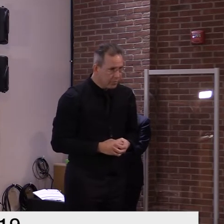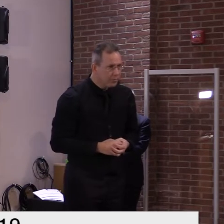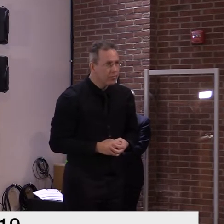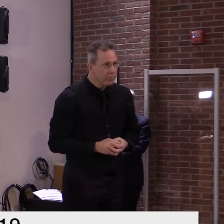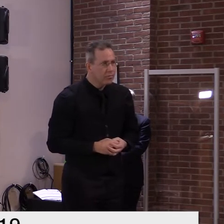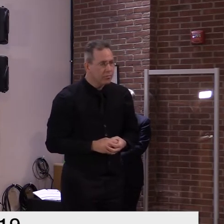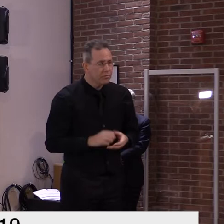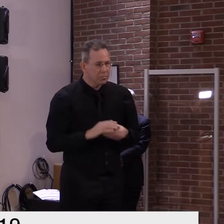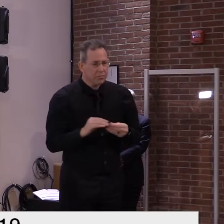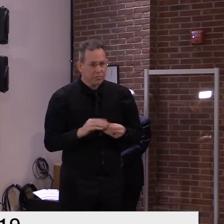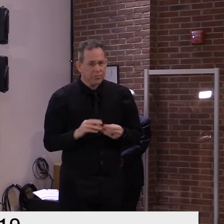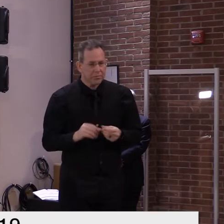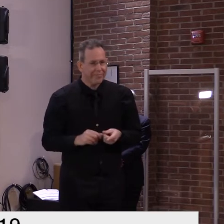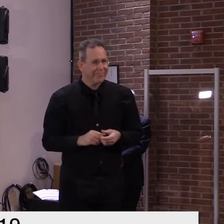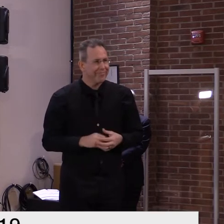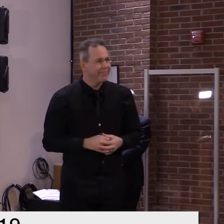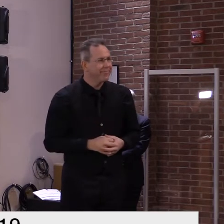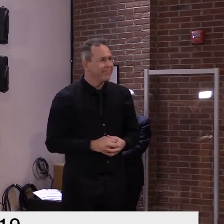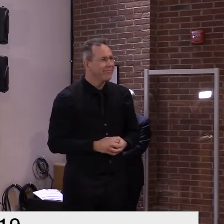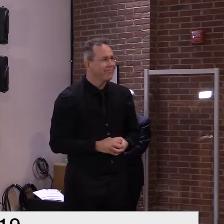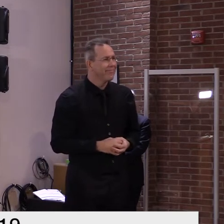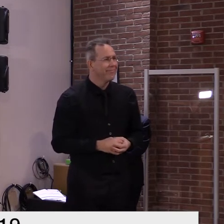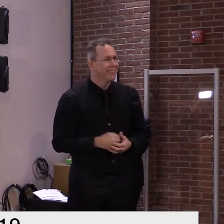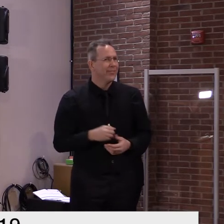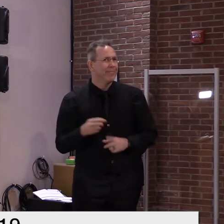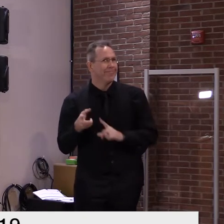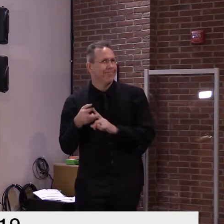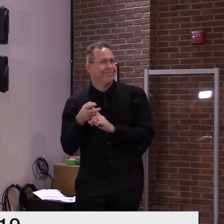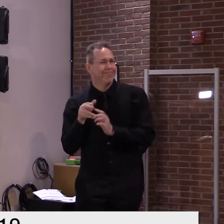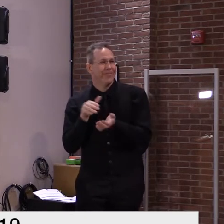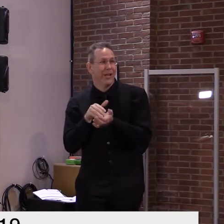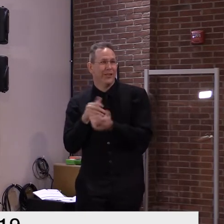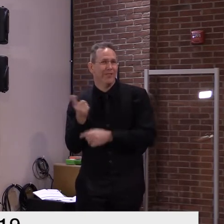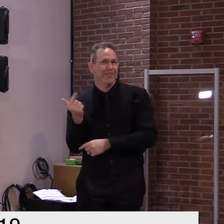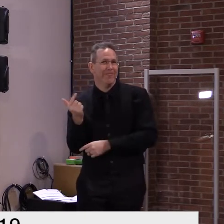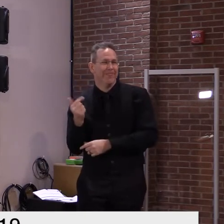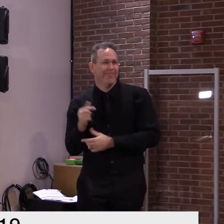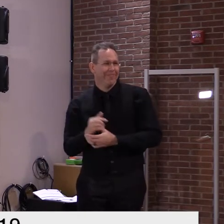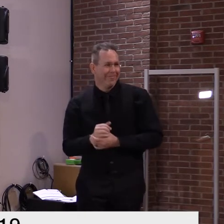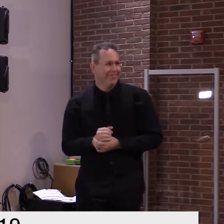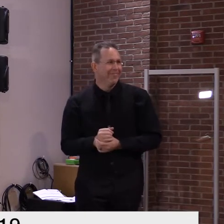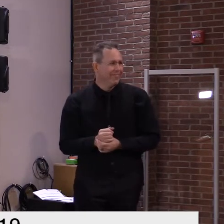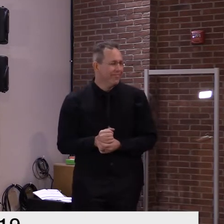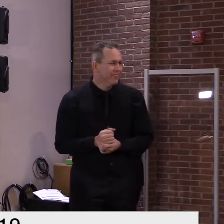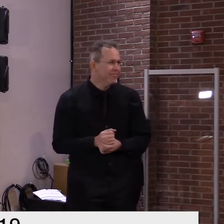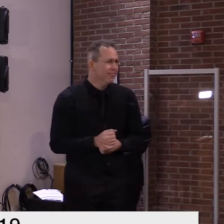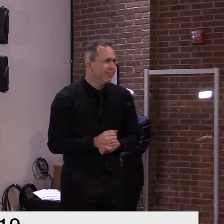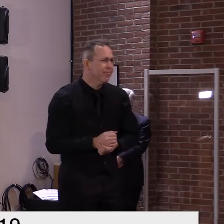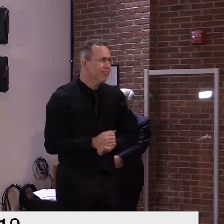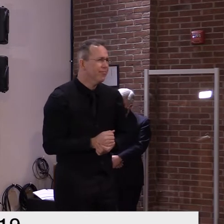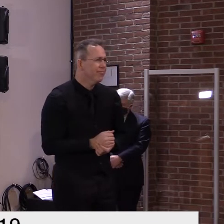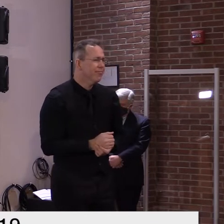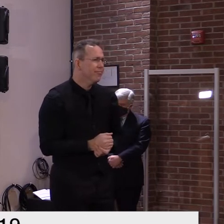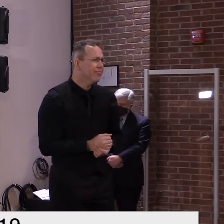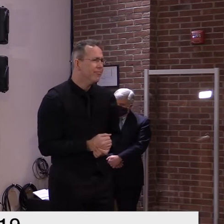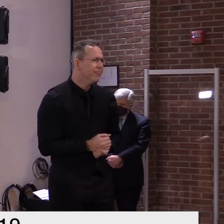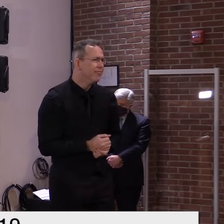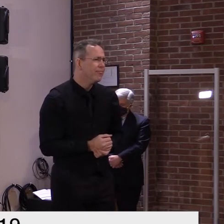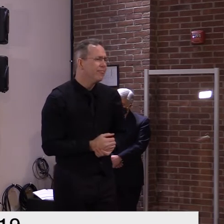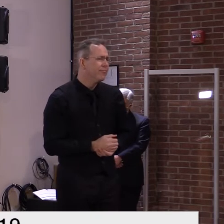Thank you. This is also a question for Dr. Levine. You mentioned that Vermont has started to detect for variants